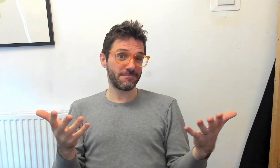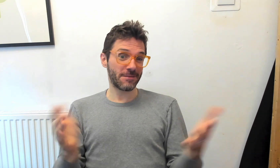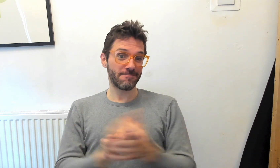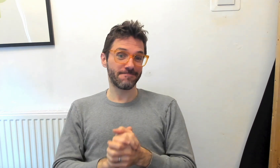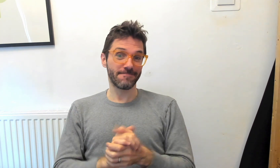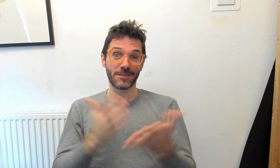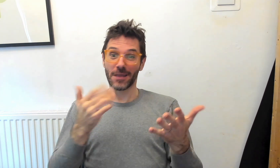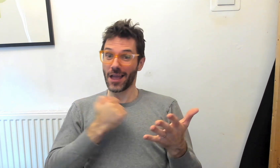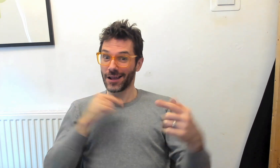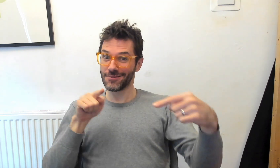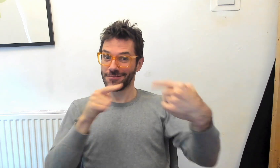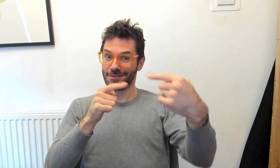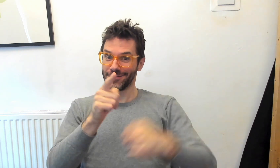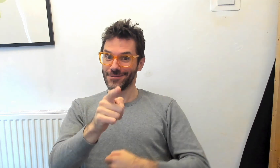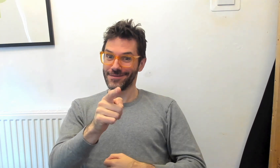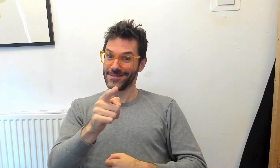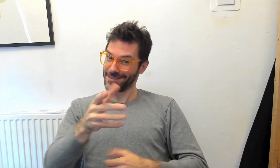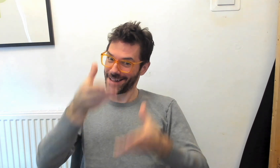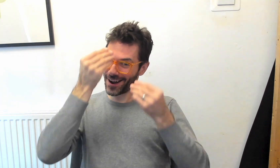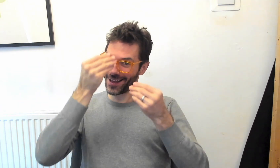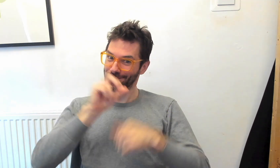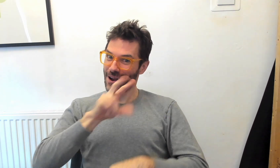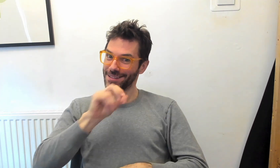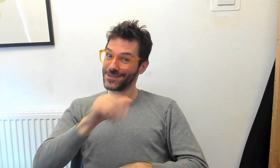So my challenge to you is to learn Python.